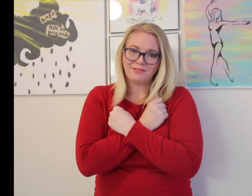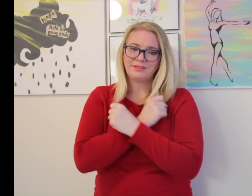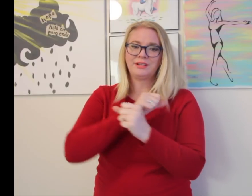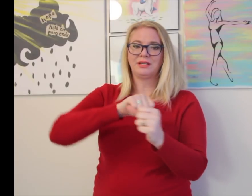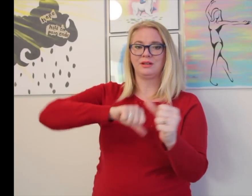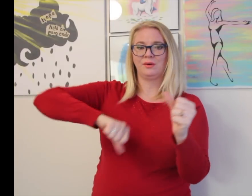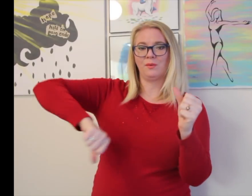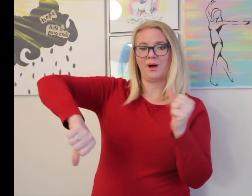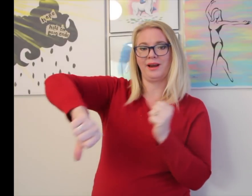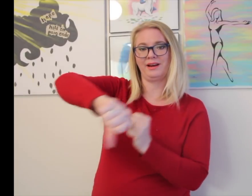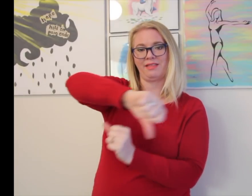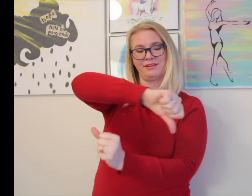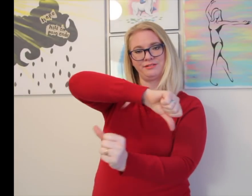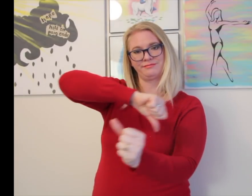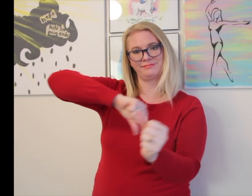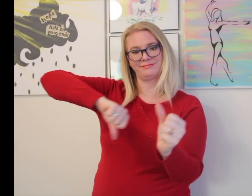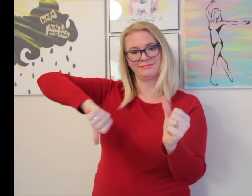love one another.